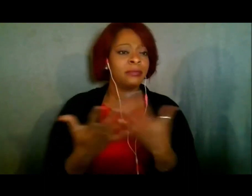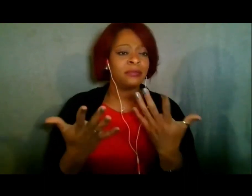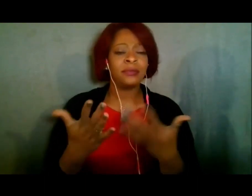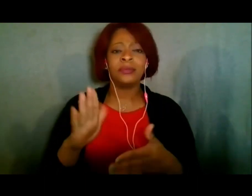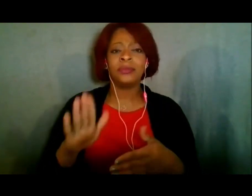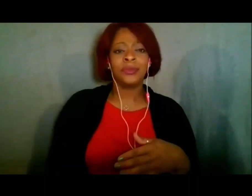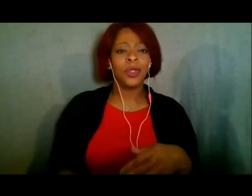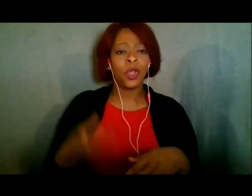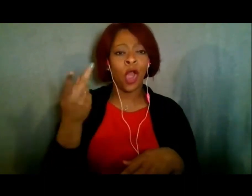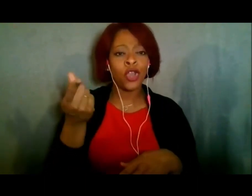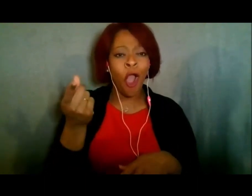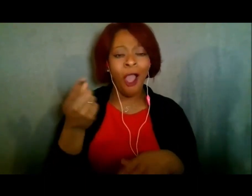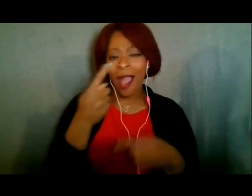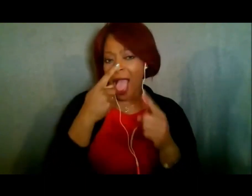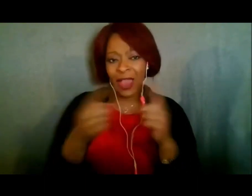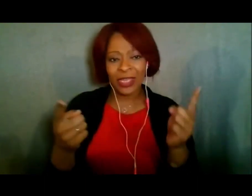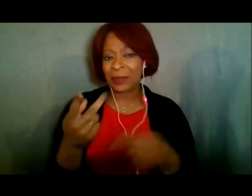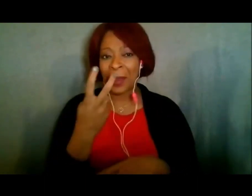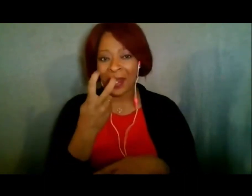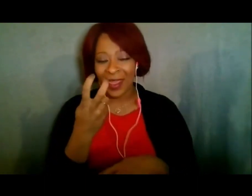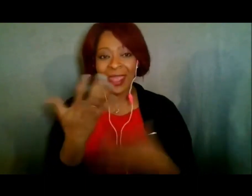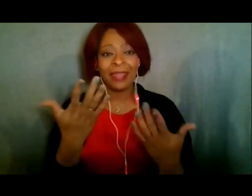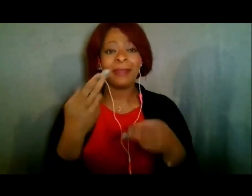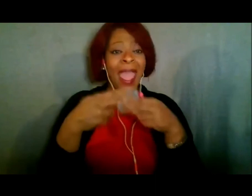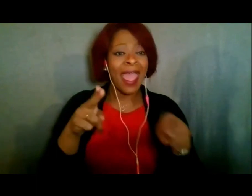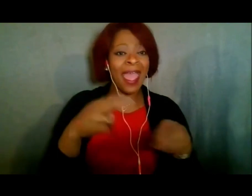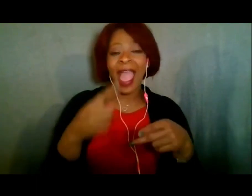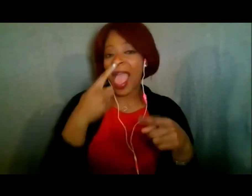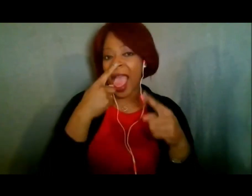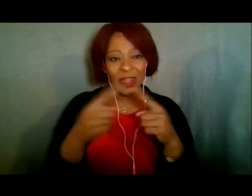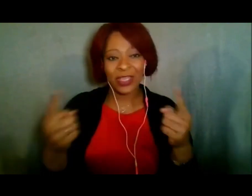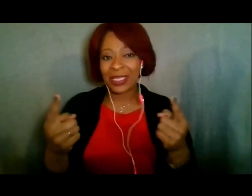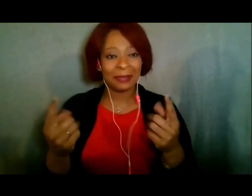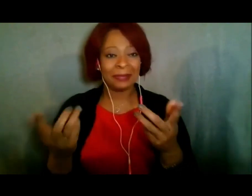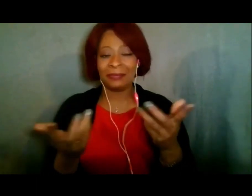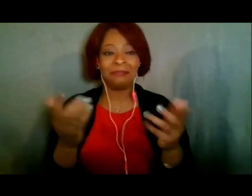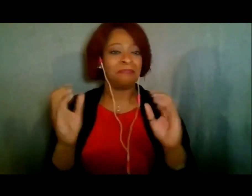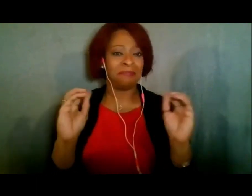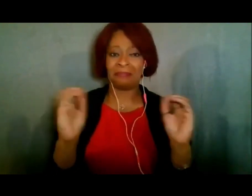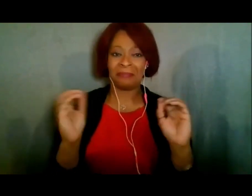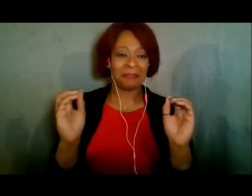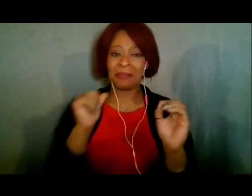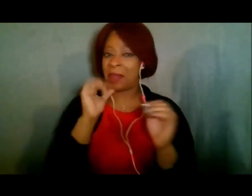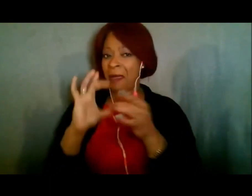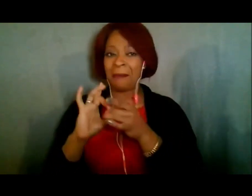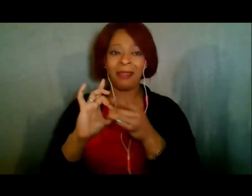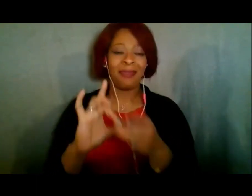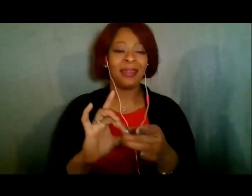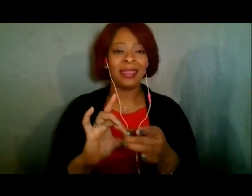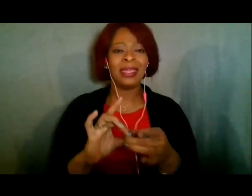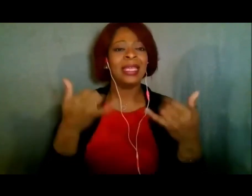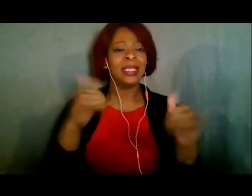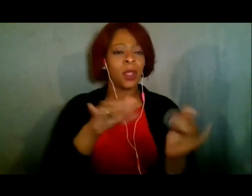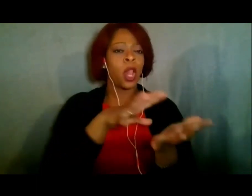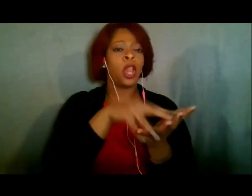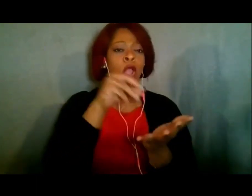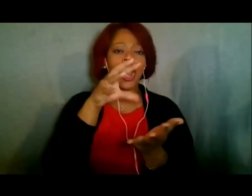dog allergies, egg allergies, nothing. We're still